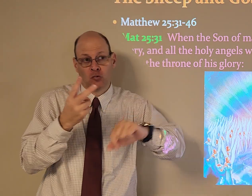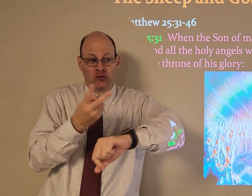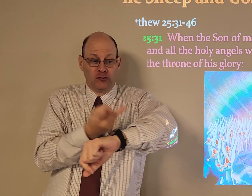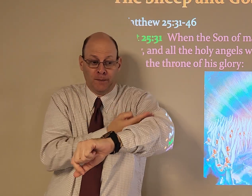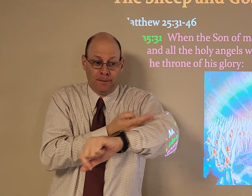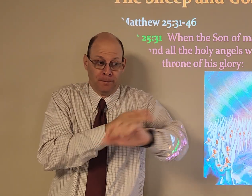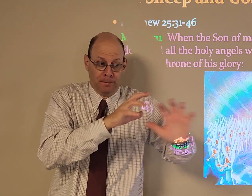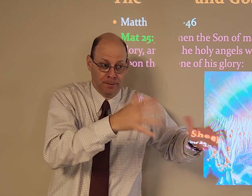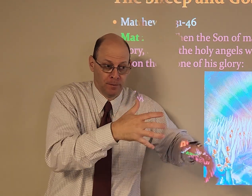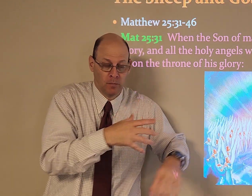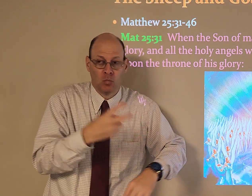From the goats.